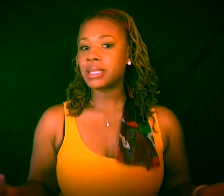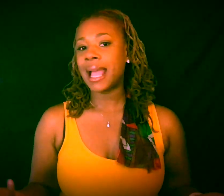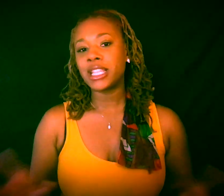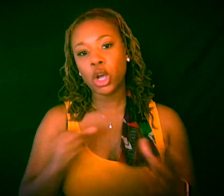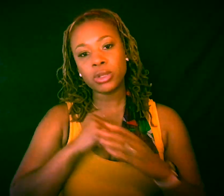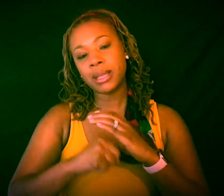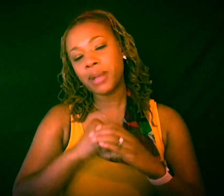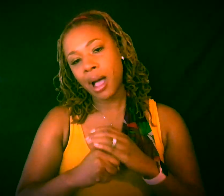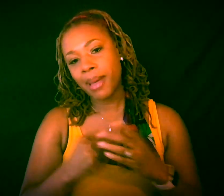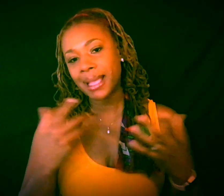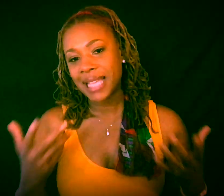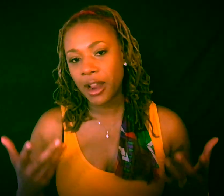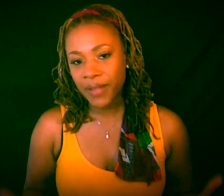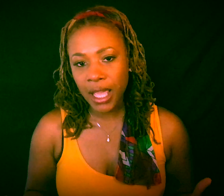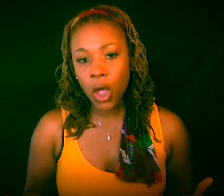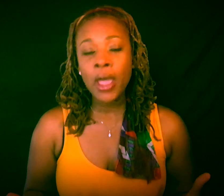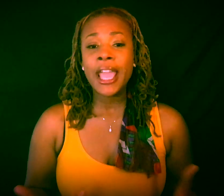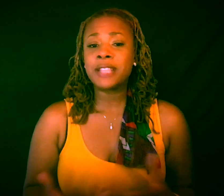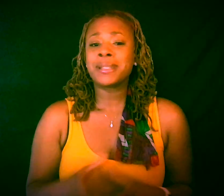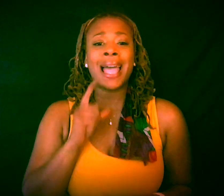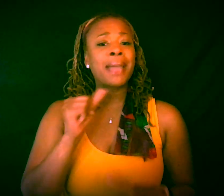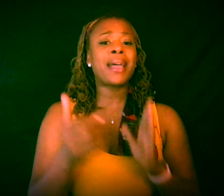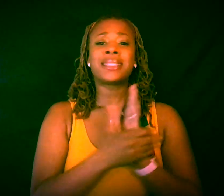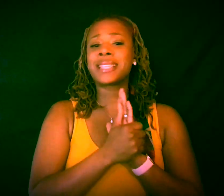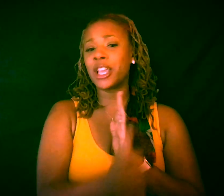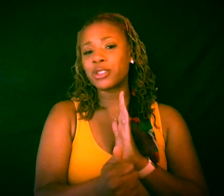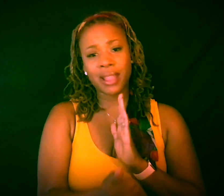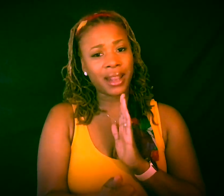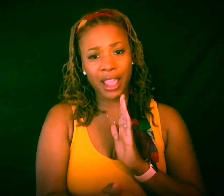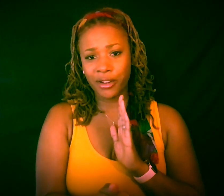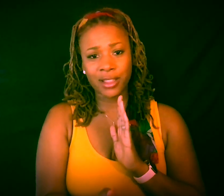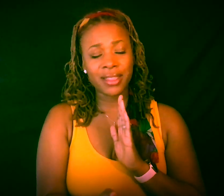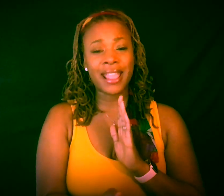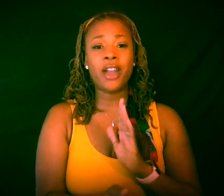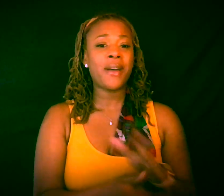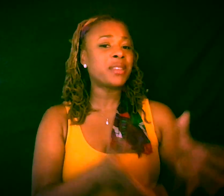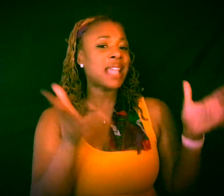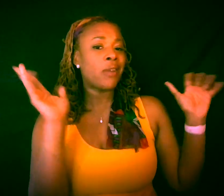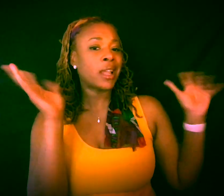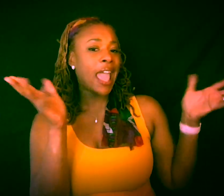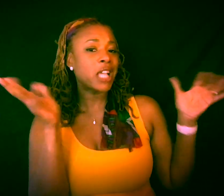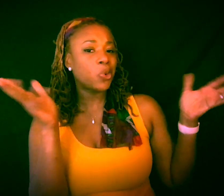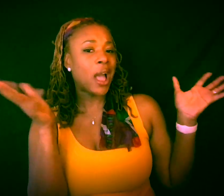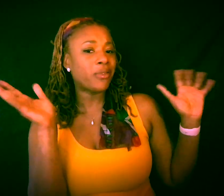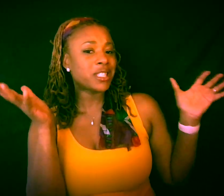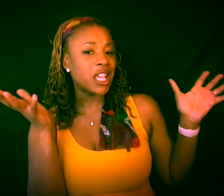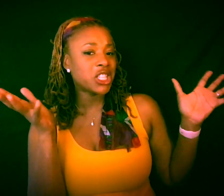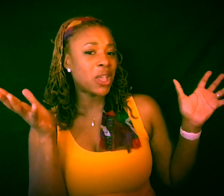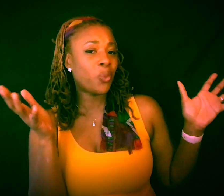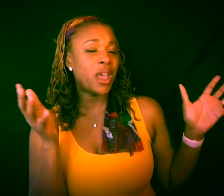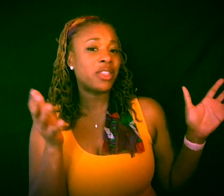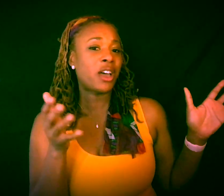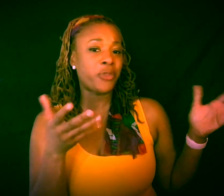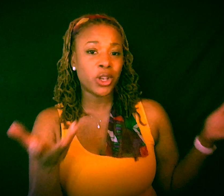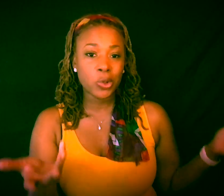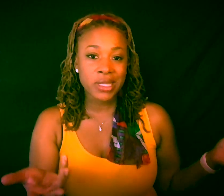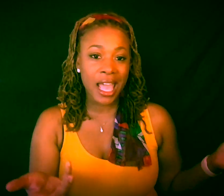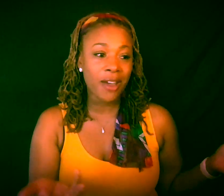I don't simcom my entire video is because I am not skilled in that area. Now, if I'm just having a casual conversation with a friend who's deaf